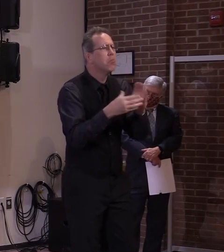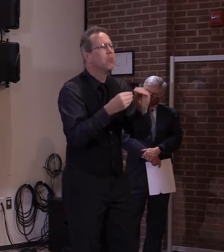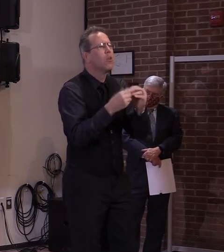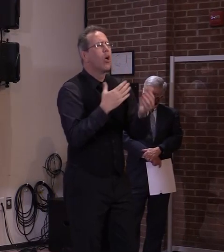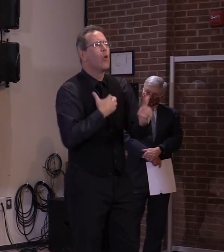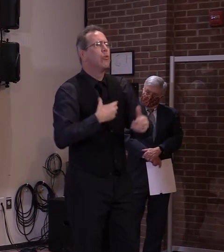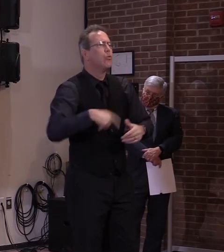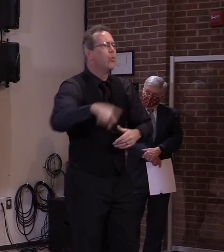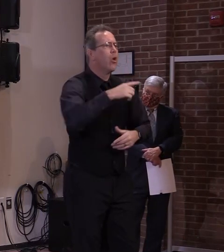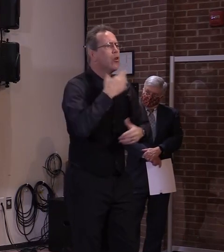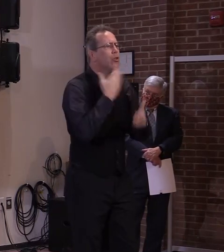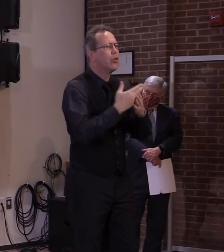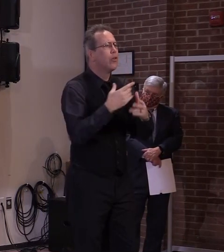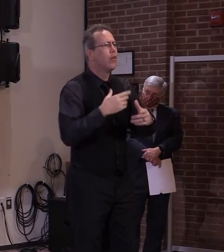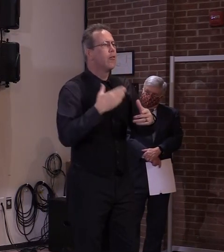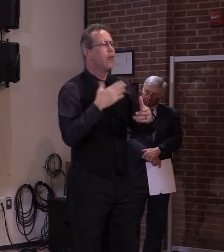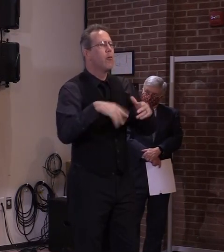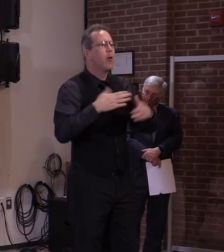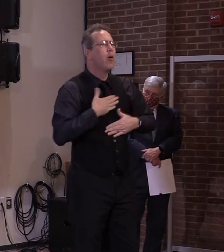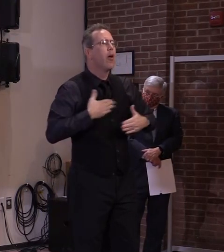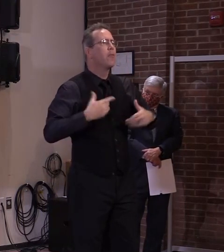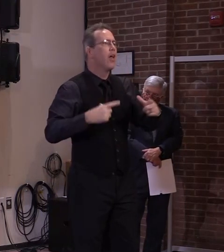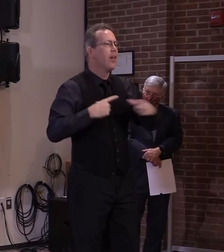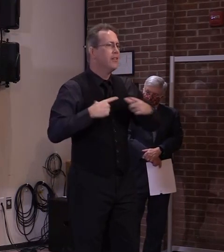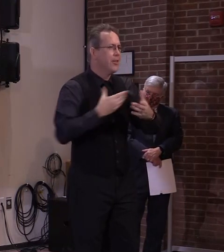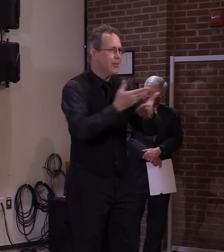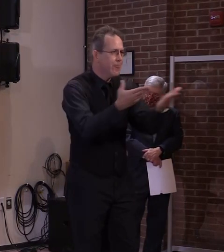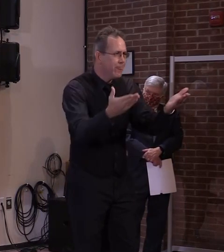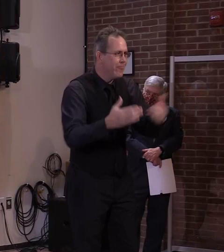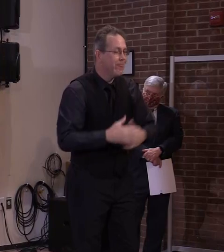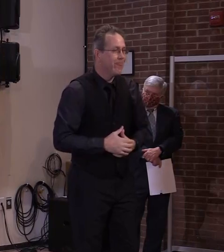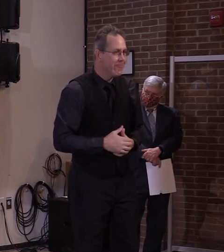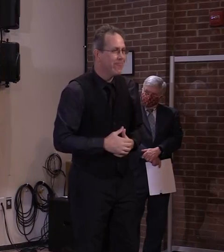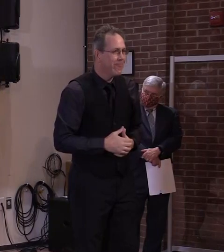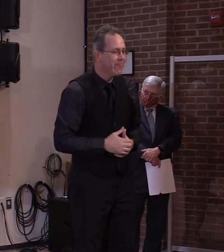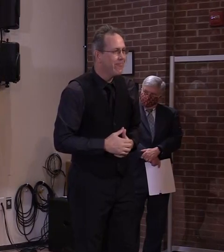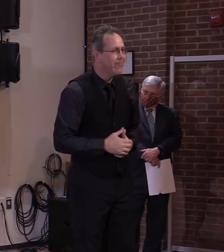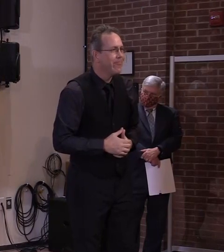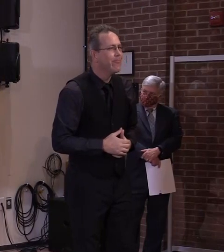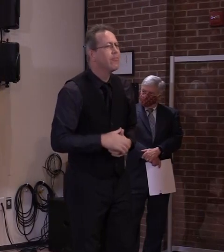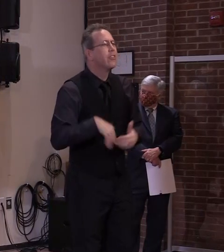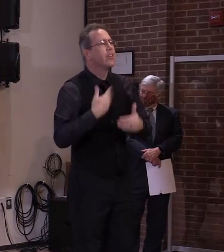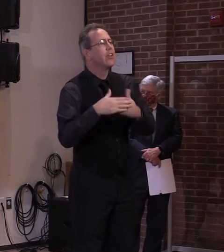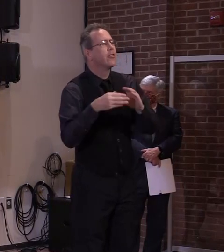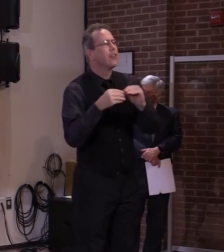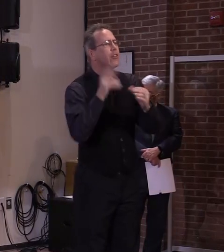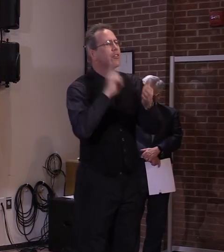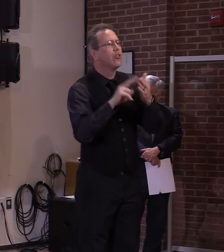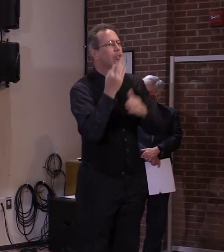holiday ahead. And with that, I'll turn it over to Secretary French.